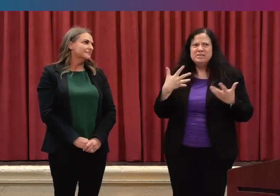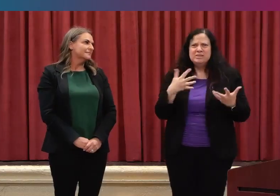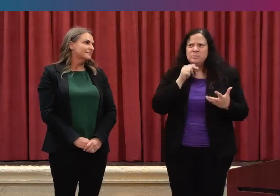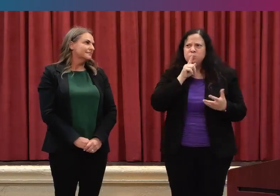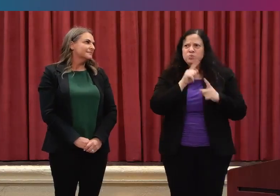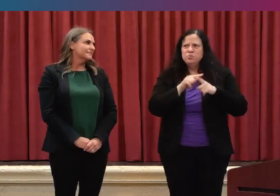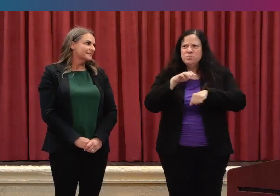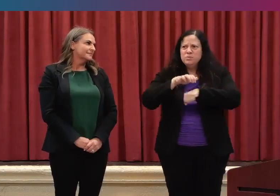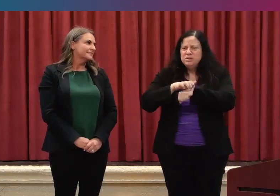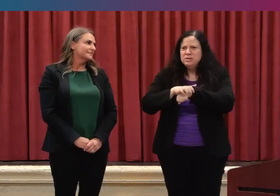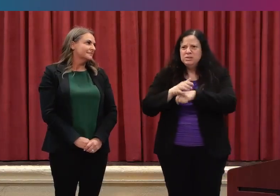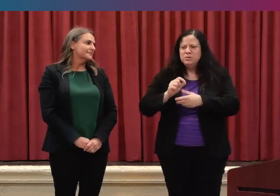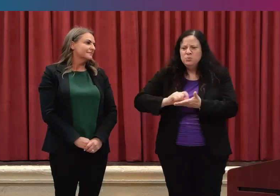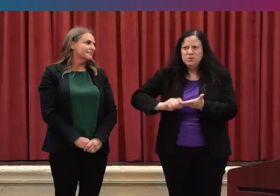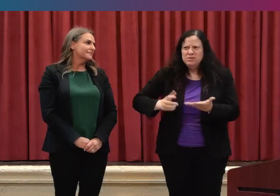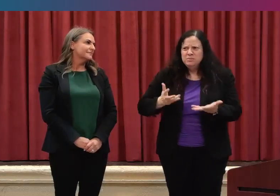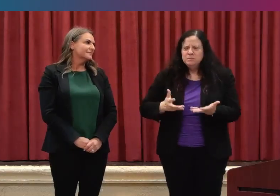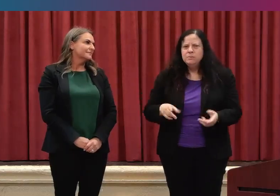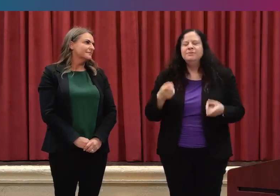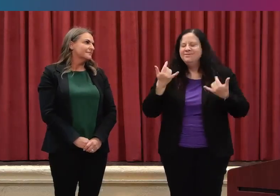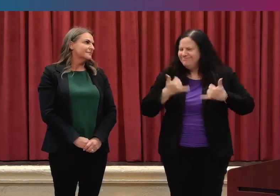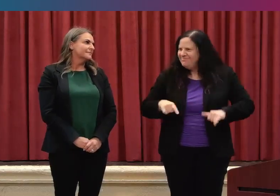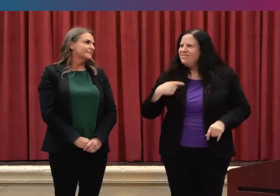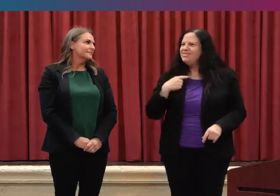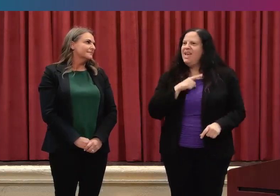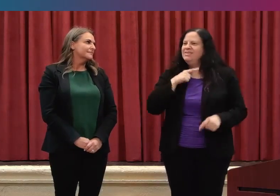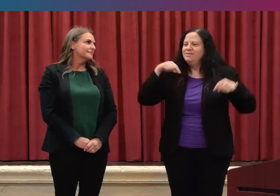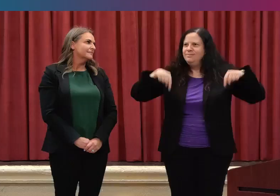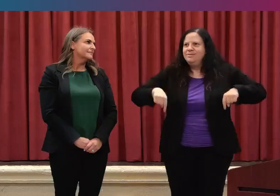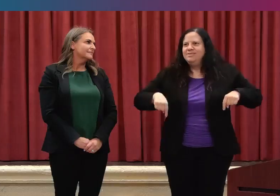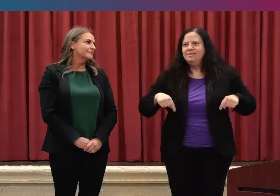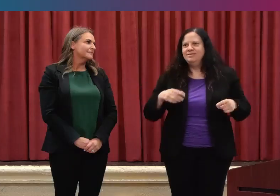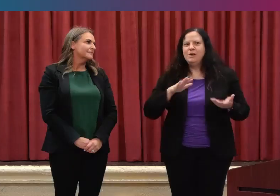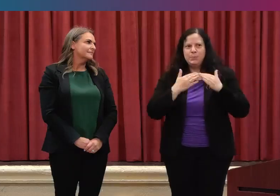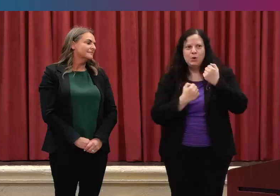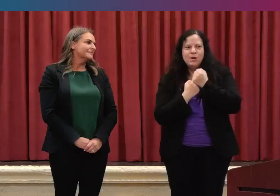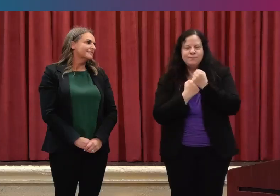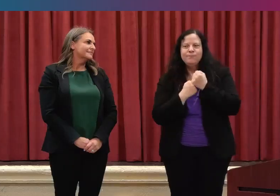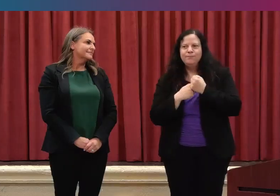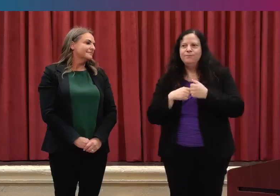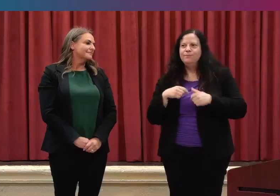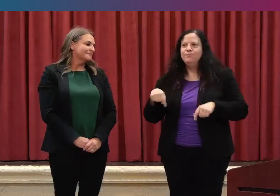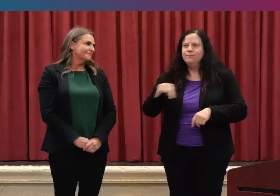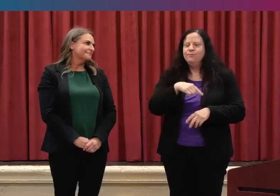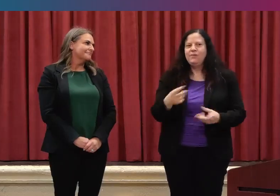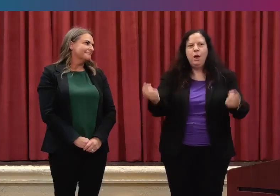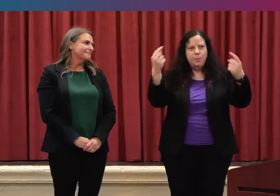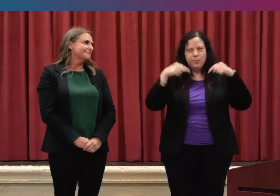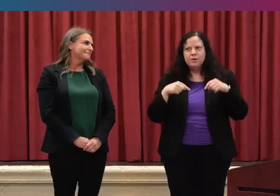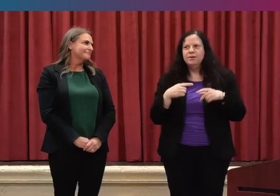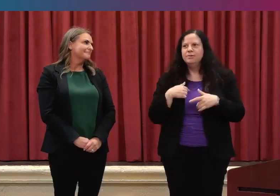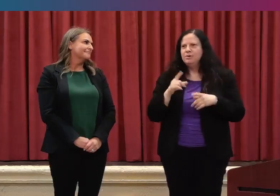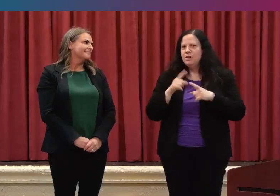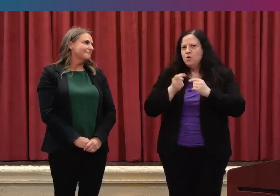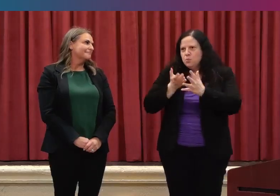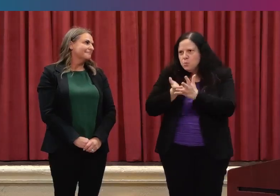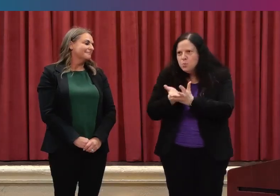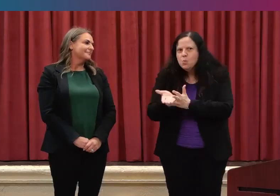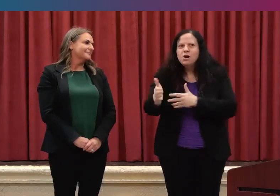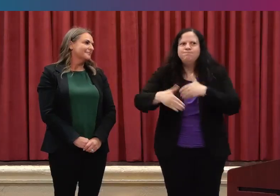And then, you know, really, maybe your English isn't that good. Still, come here. We can help and support you and provide you with that